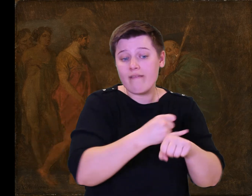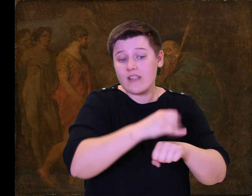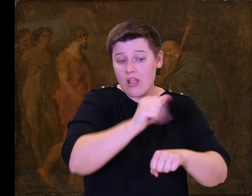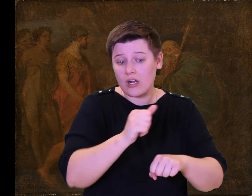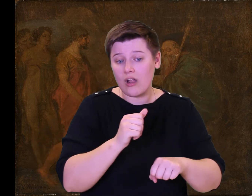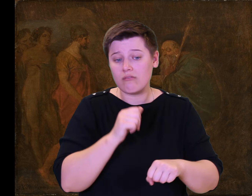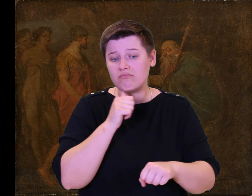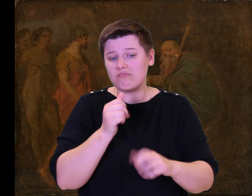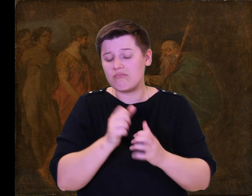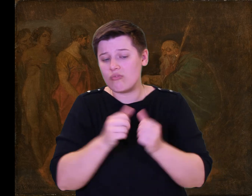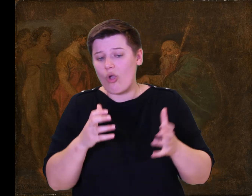bitter.